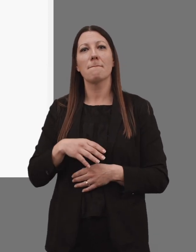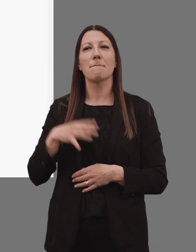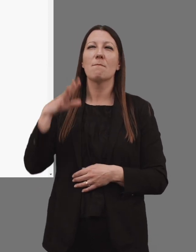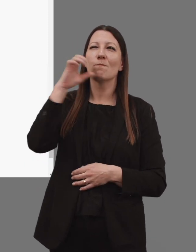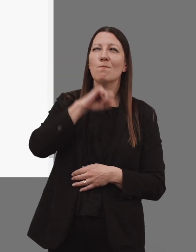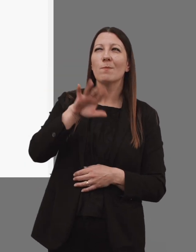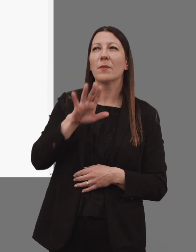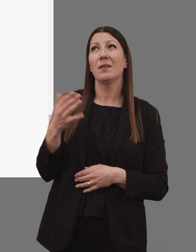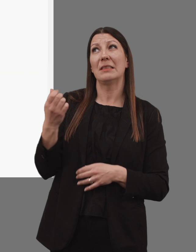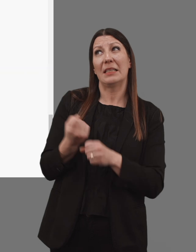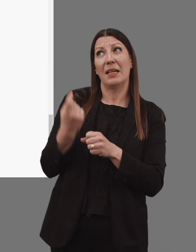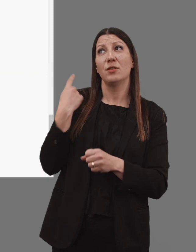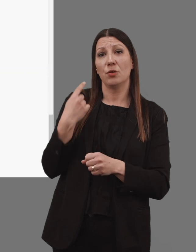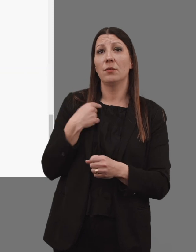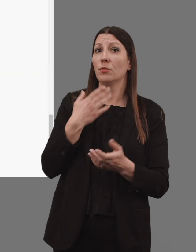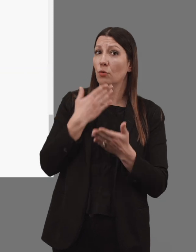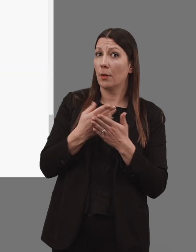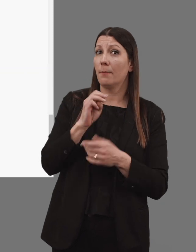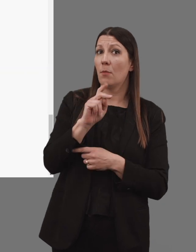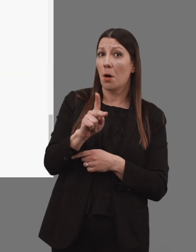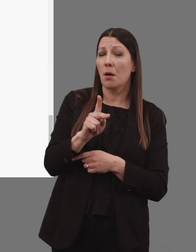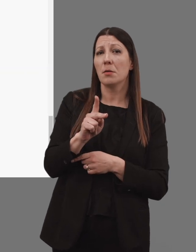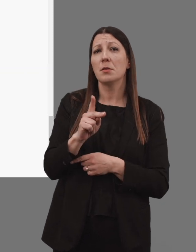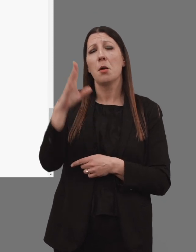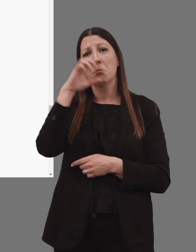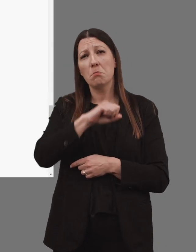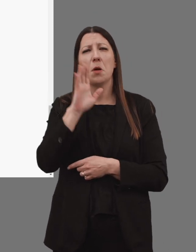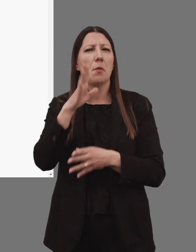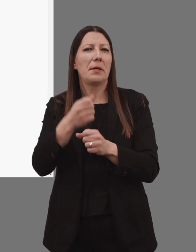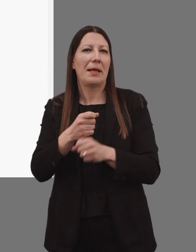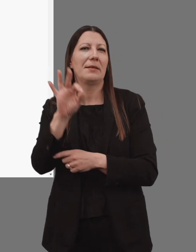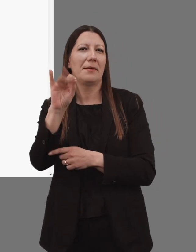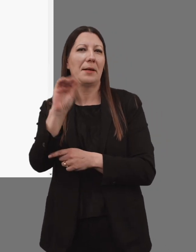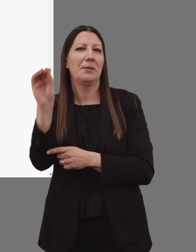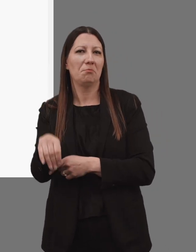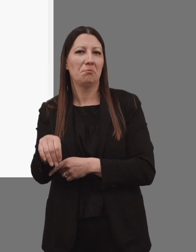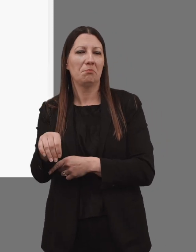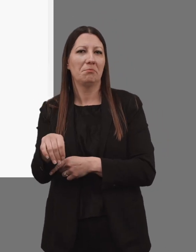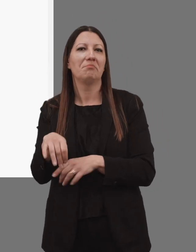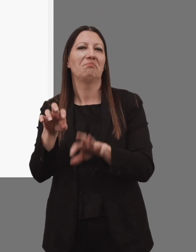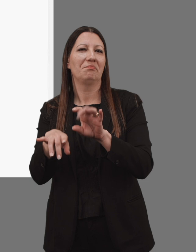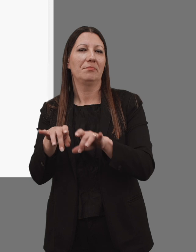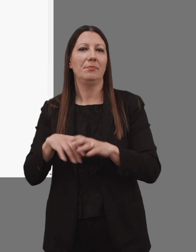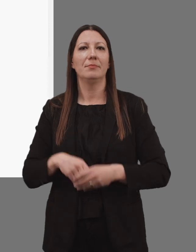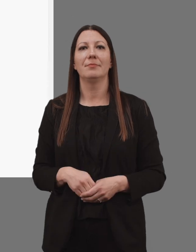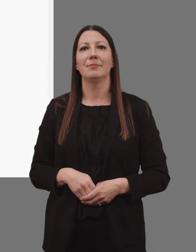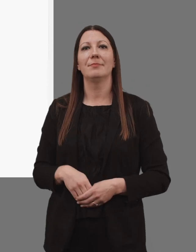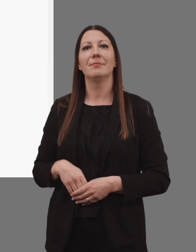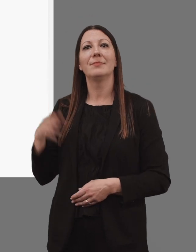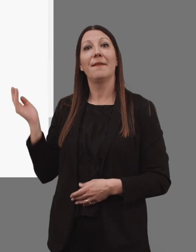11 psychology, so we figure we'll get probably about a 90. So here we have 5 grade